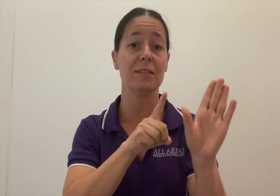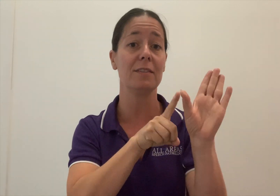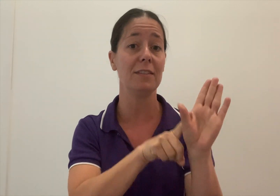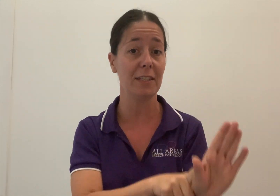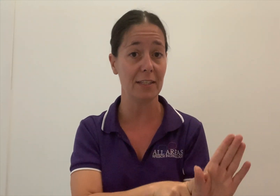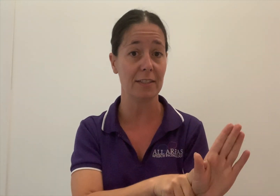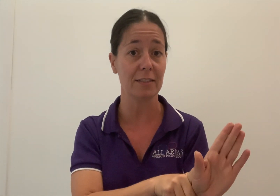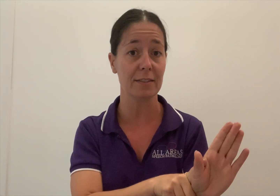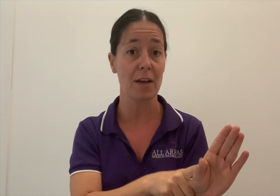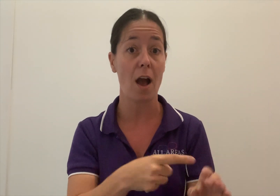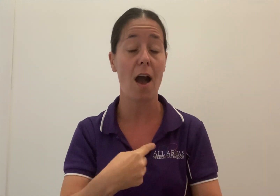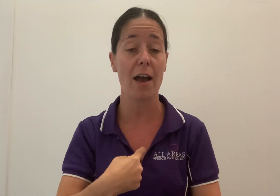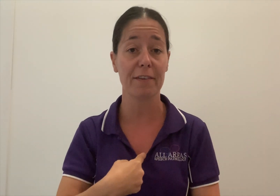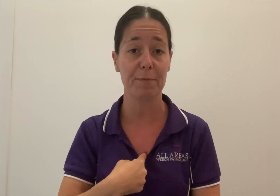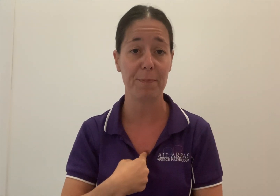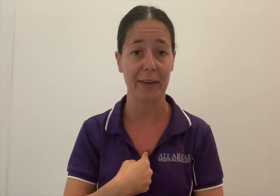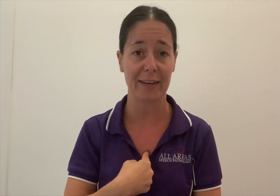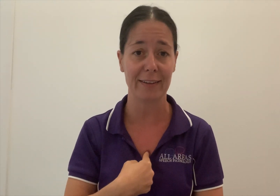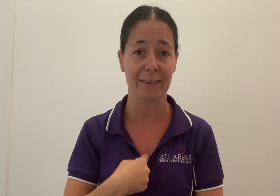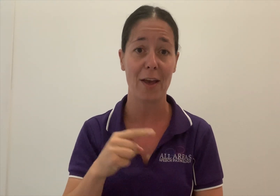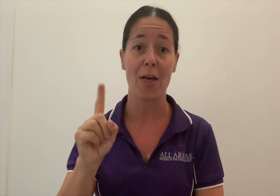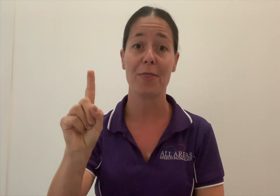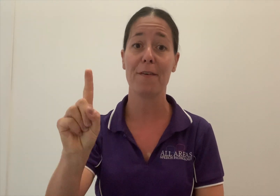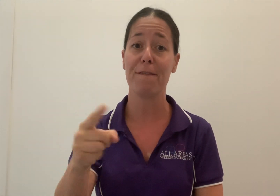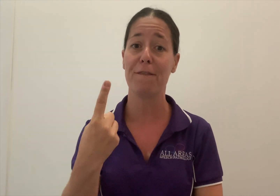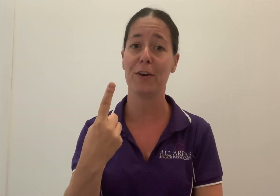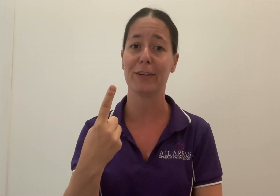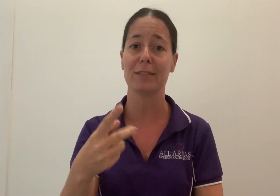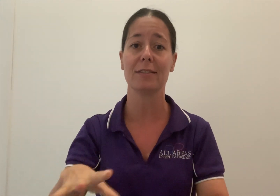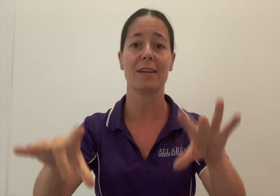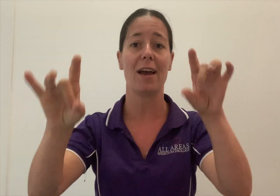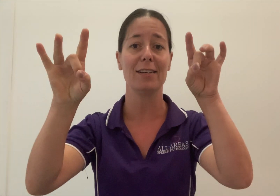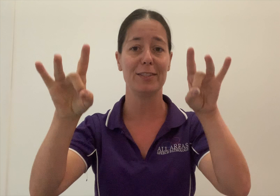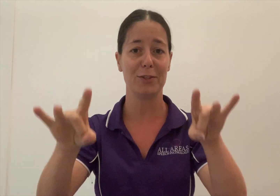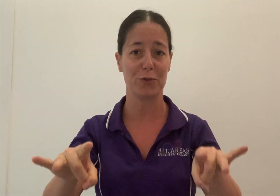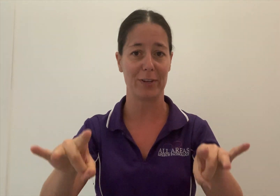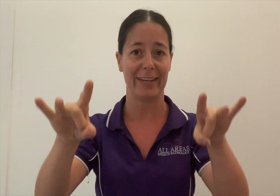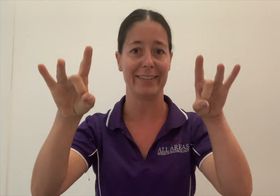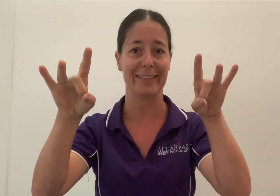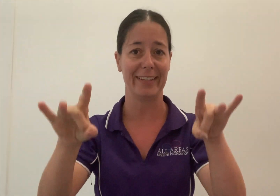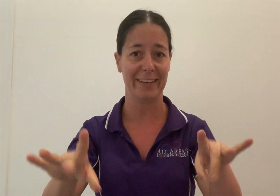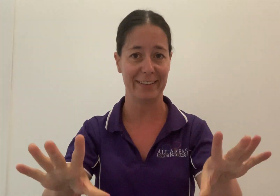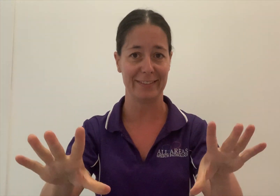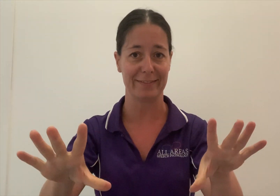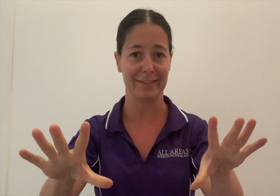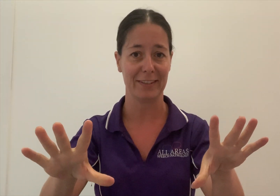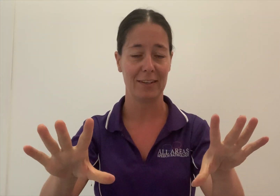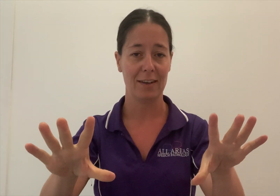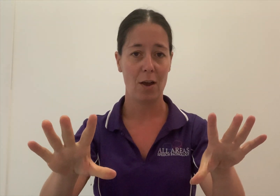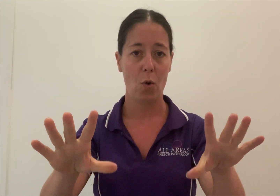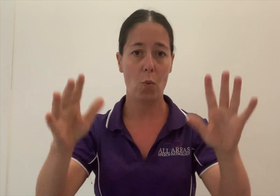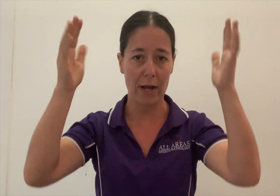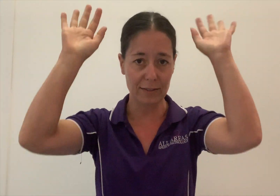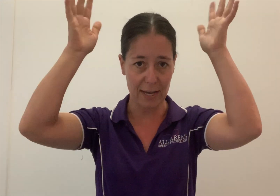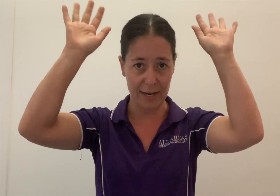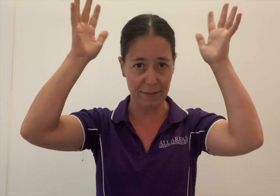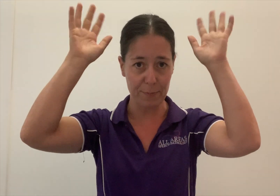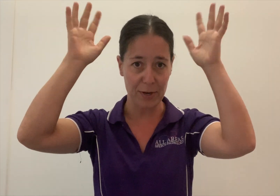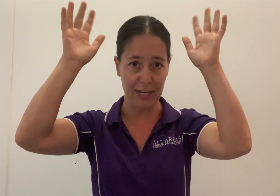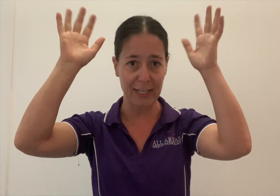40,000 years, I've been the first Australian. Well done, everybody. So